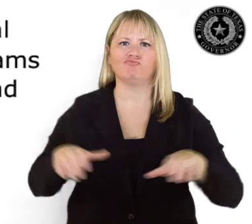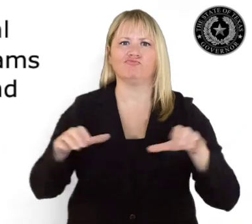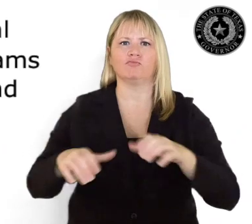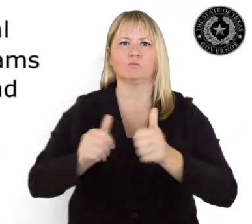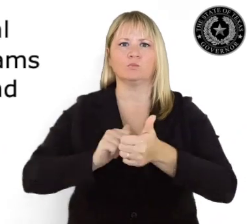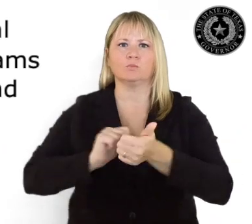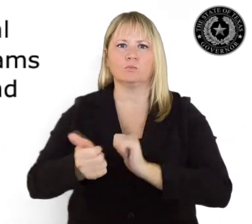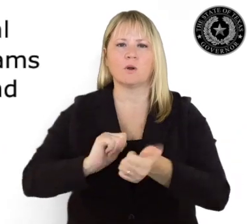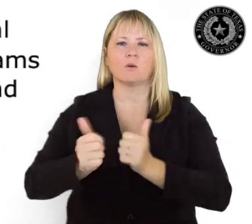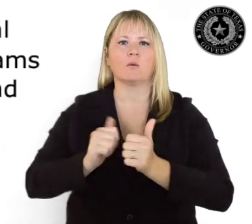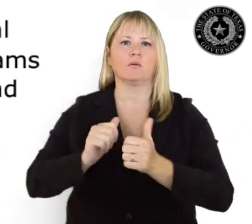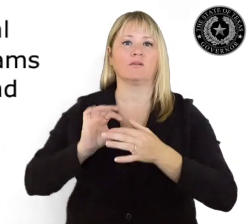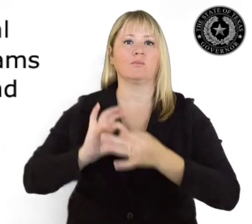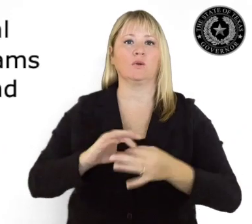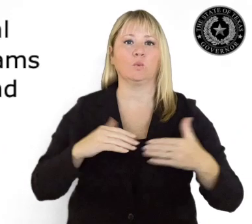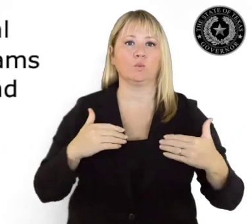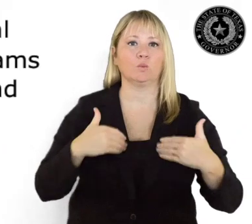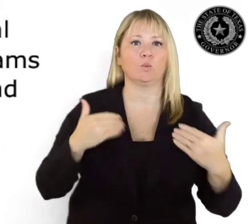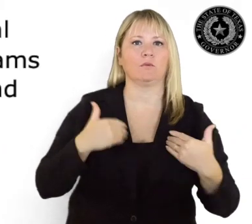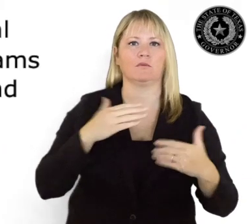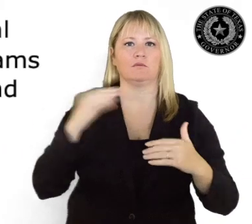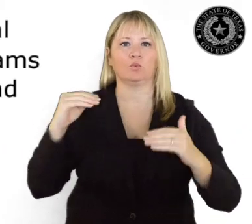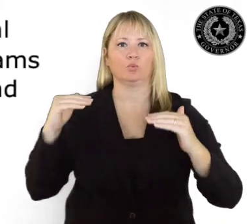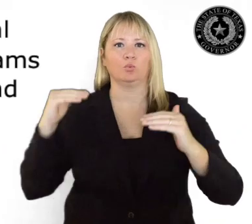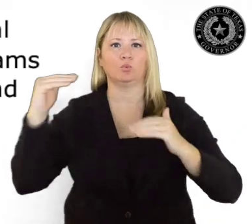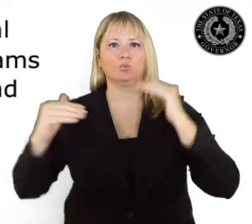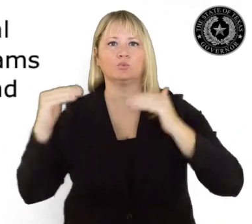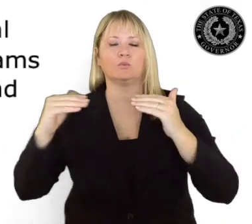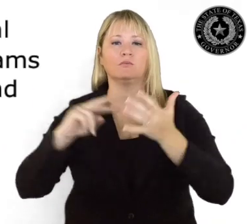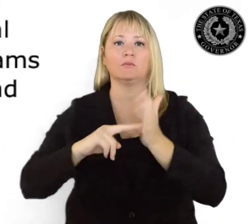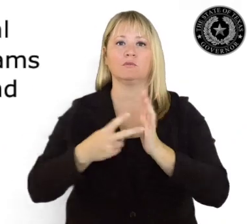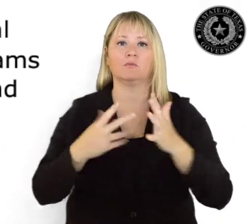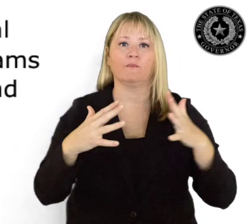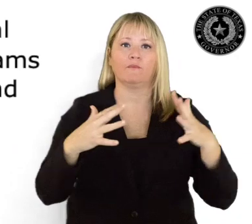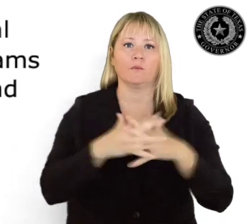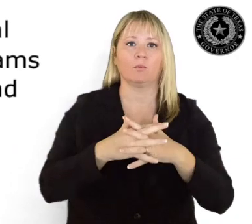F. Recreational sports programs for youths and adults.